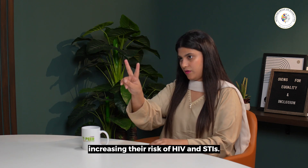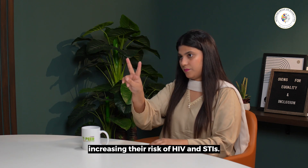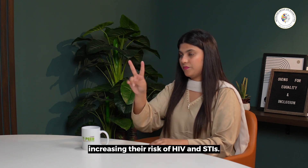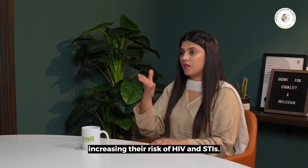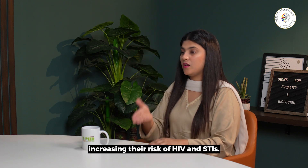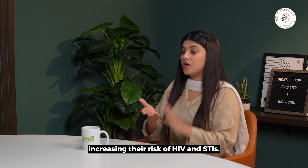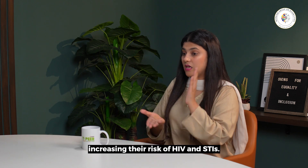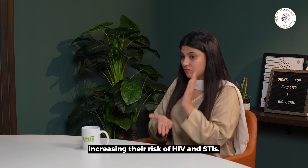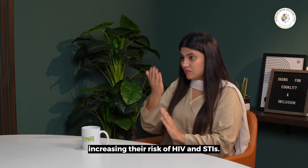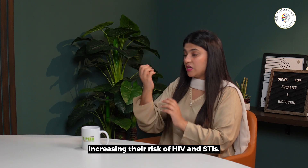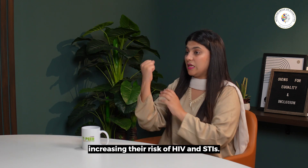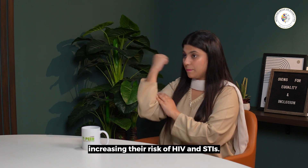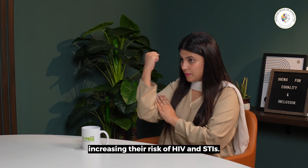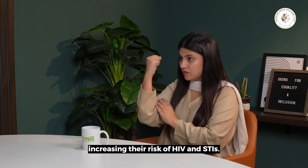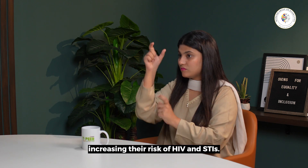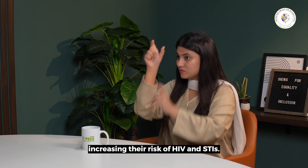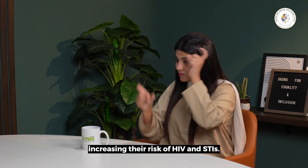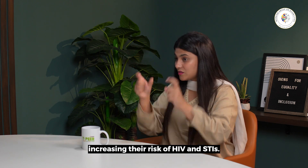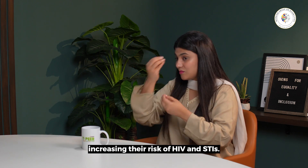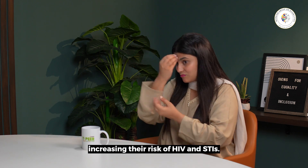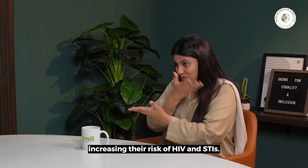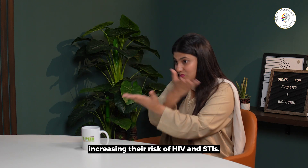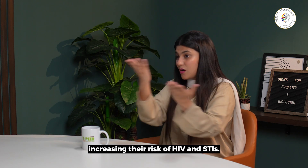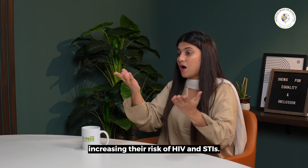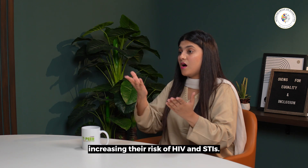increasing their risk of HIV and STIs.